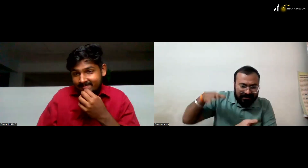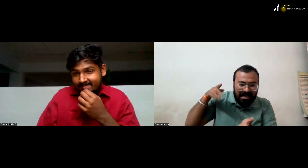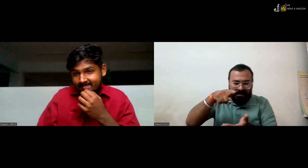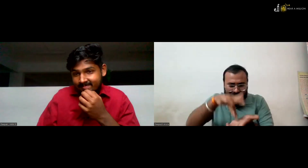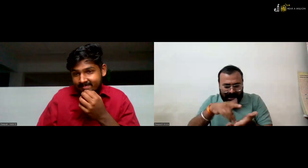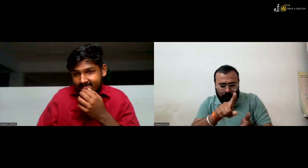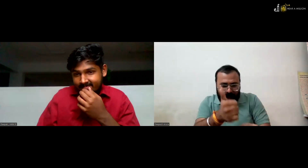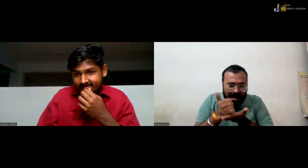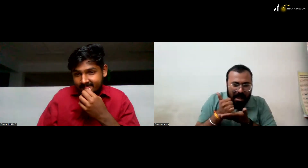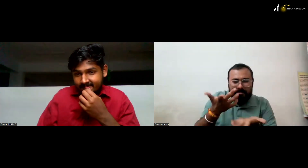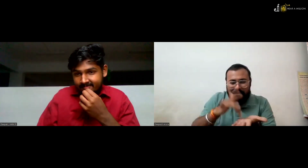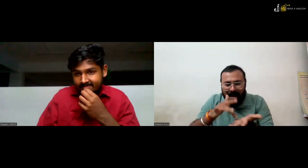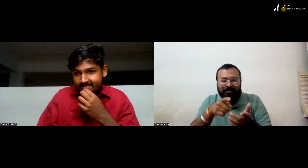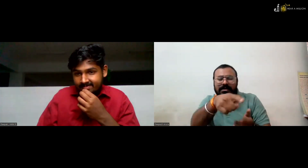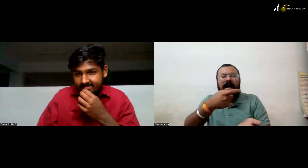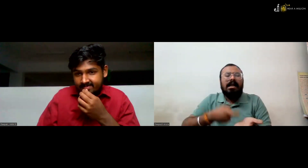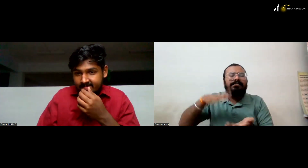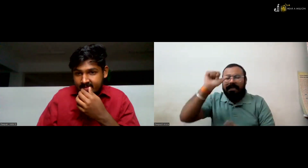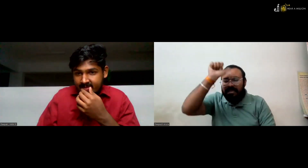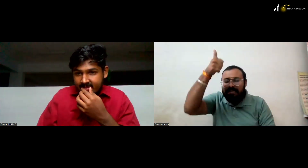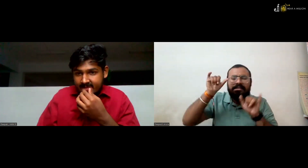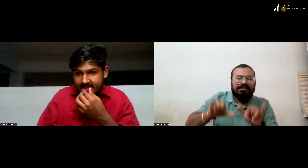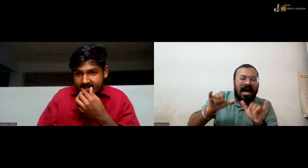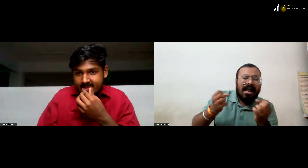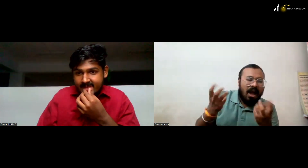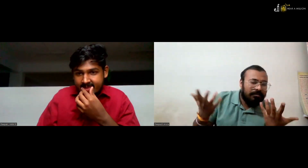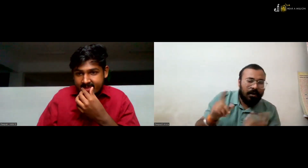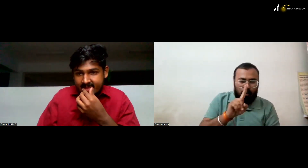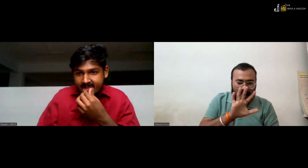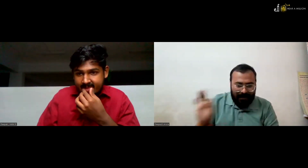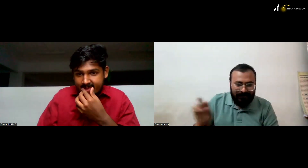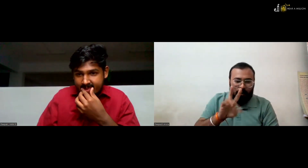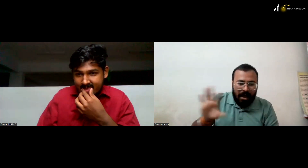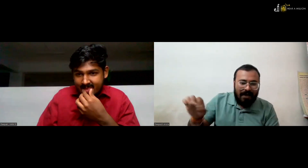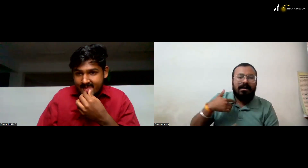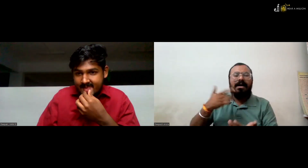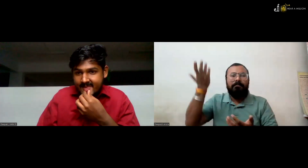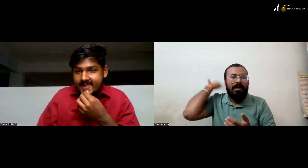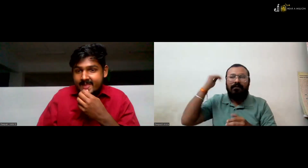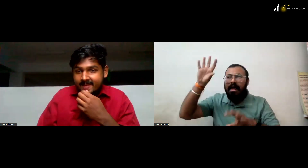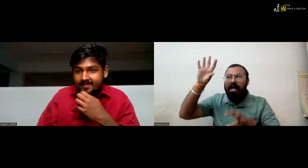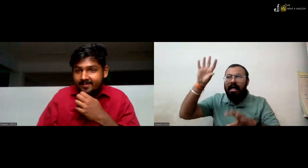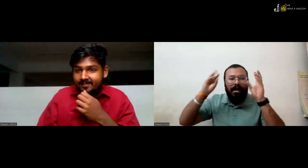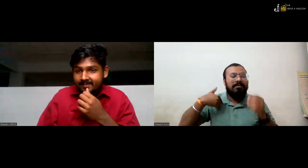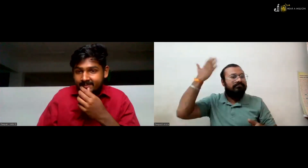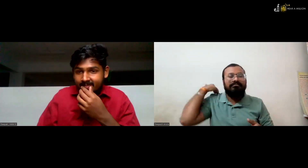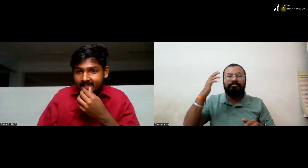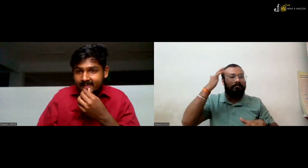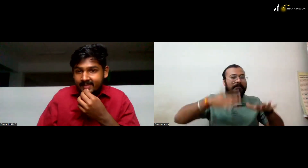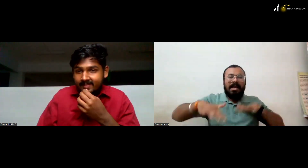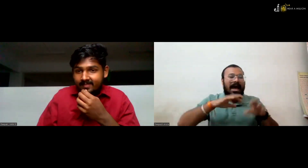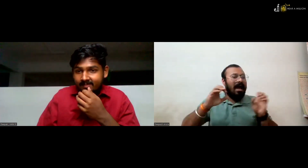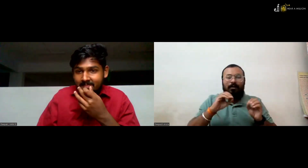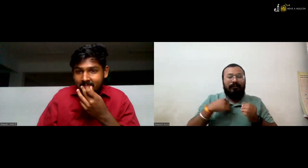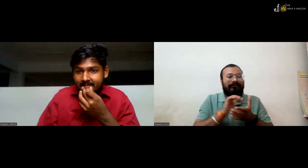well, people were contacting me that, are you from Rajasthan, can you help us, where we can stay, how much days we